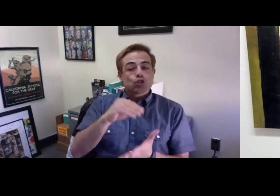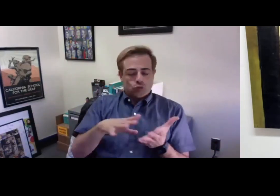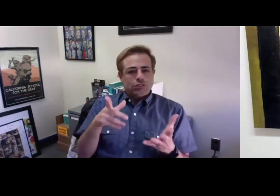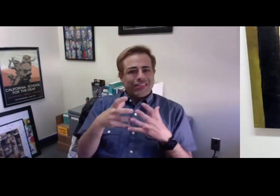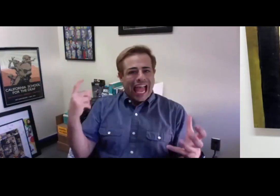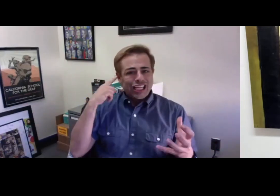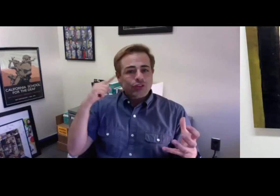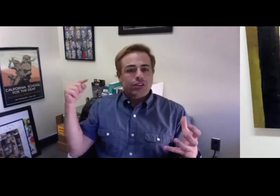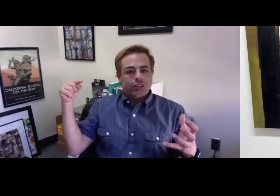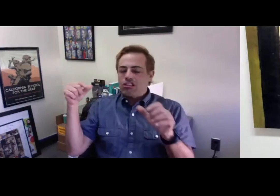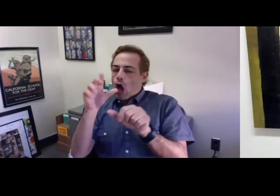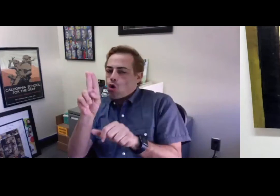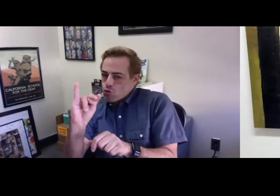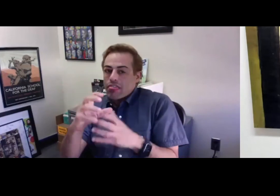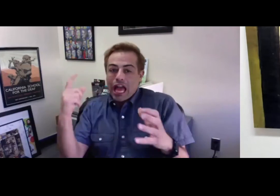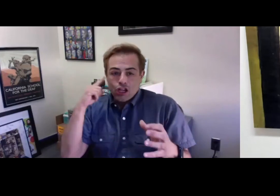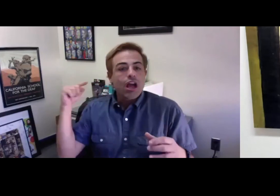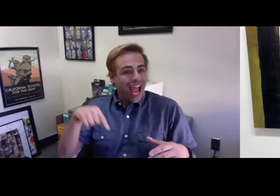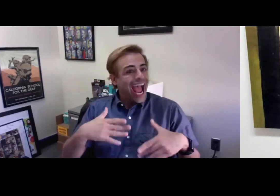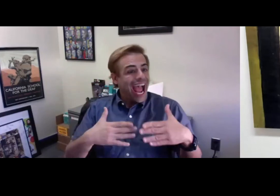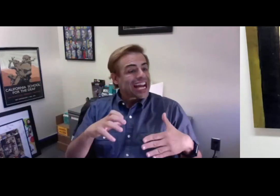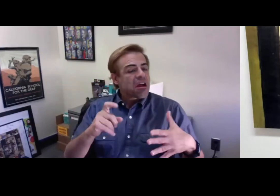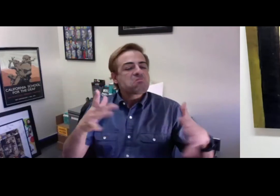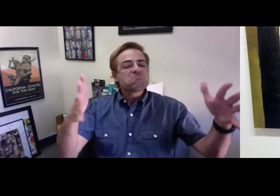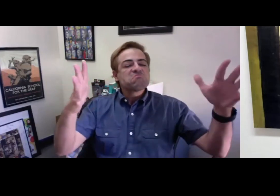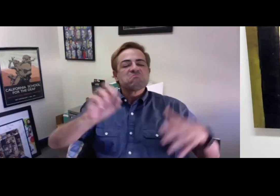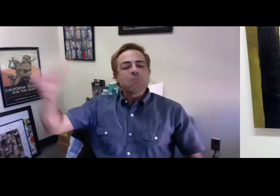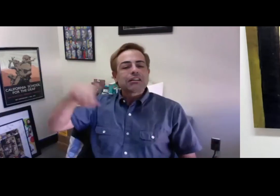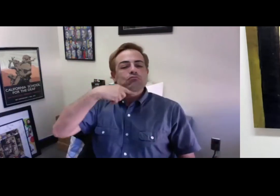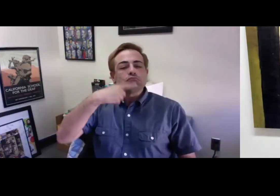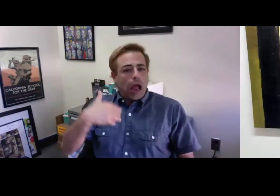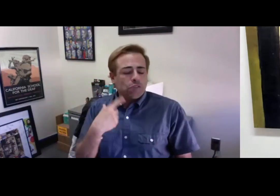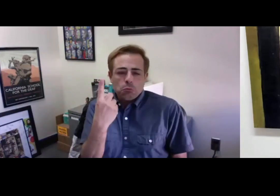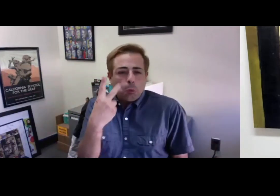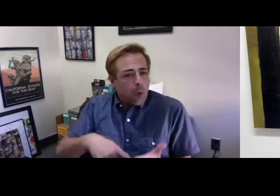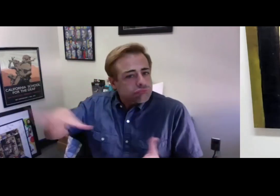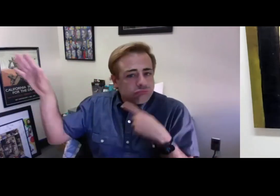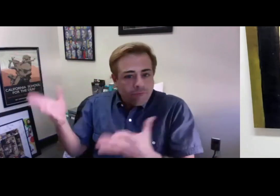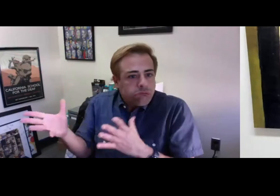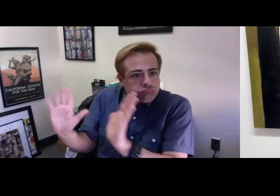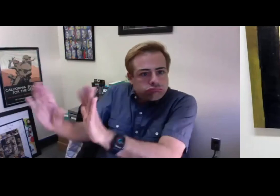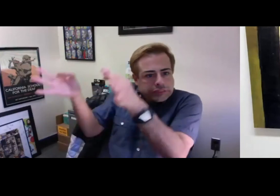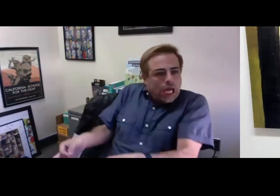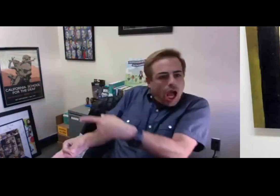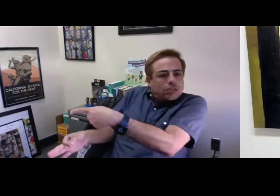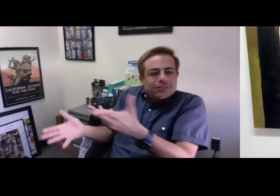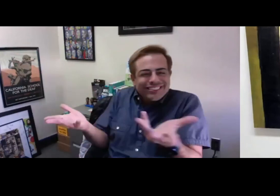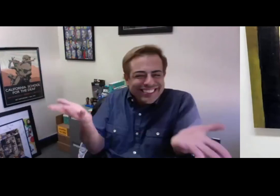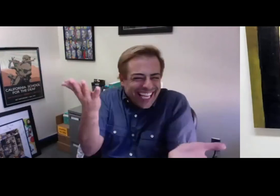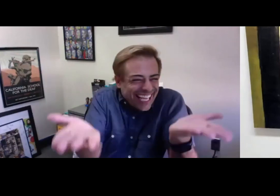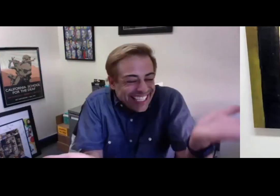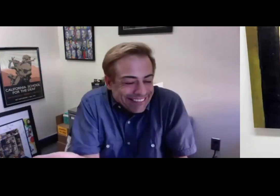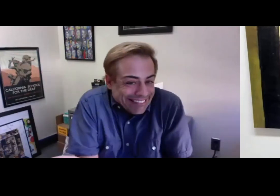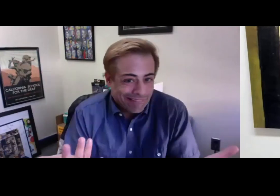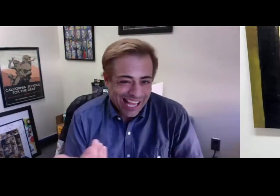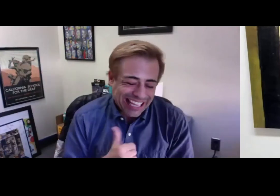use that model. We have, a variety of deaf children here, no matter what their hearing level is. So,